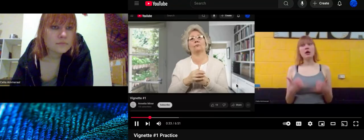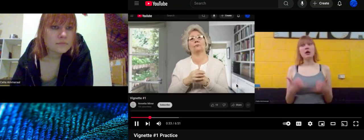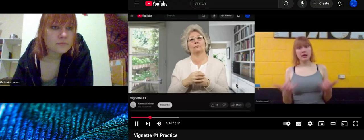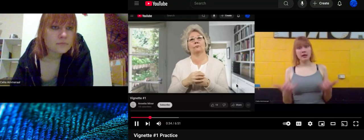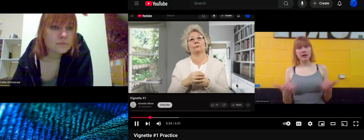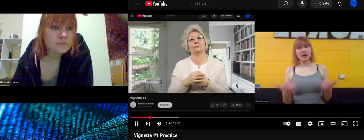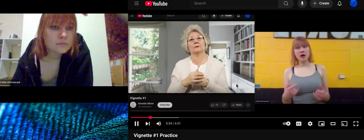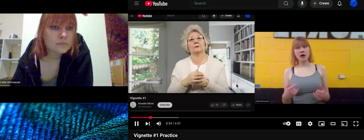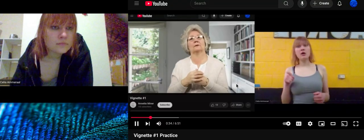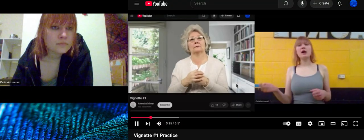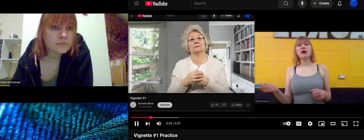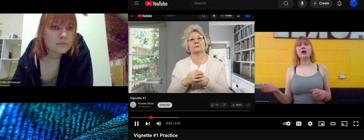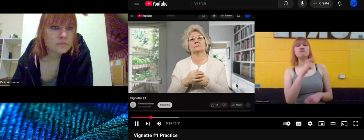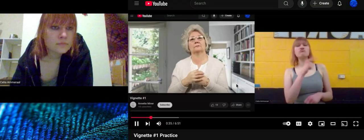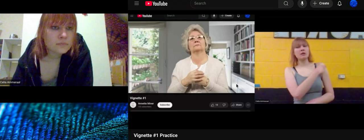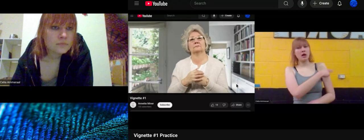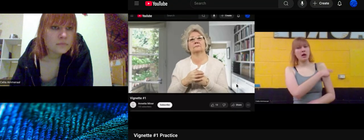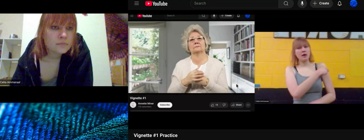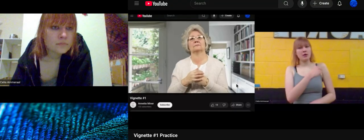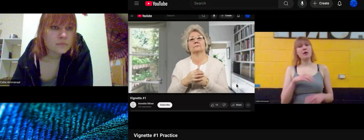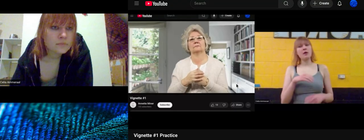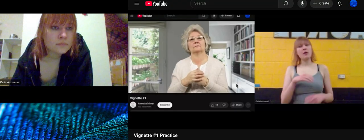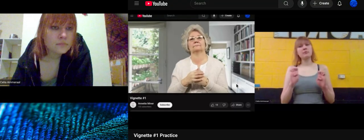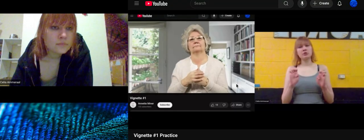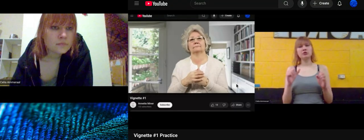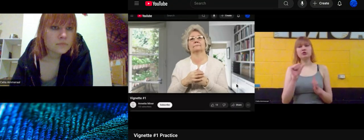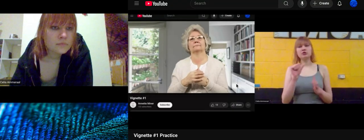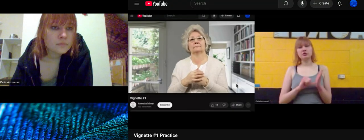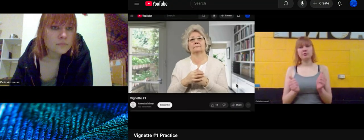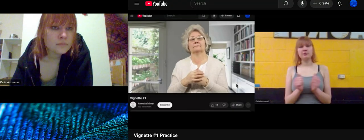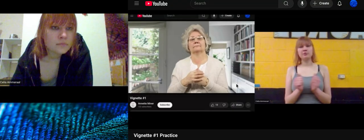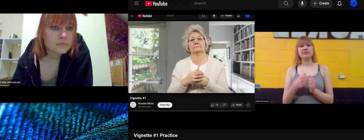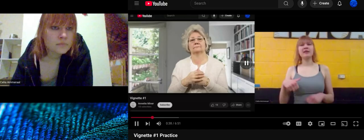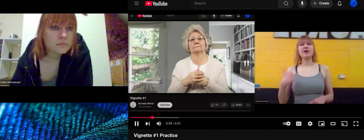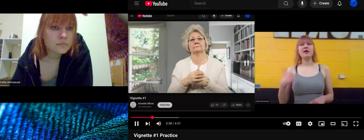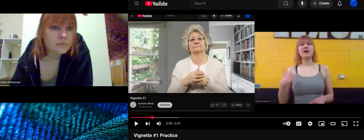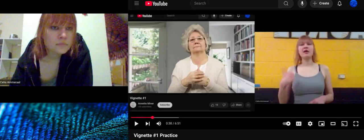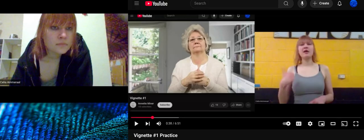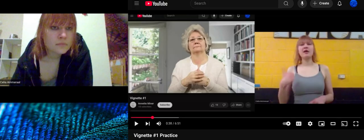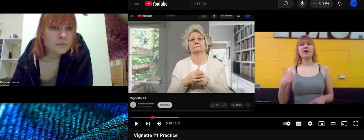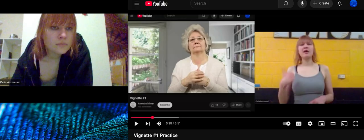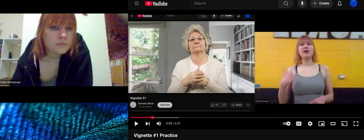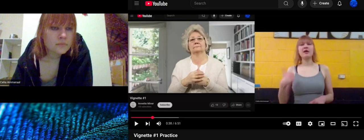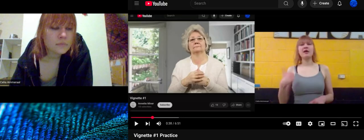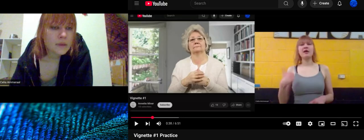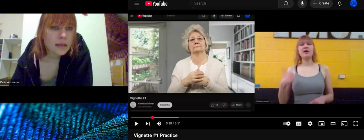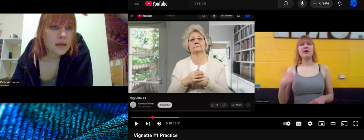Some emergency surgery with another patient. Is there something I can help you with on his medical assistant?